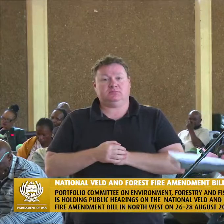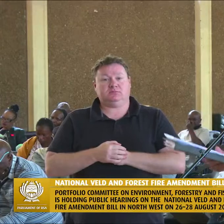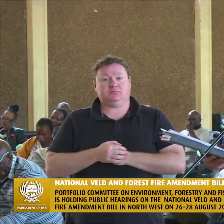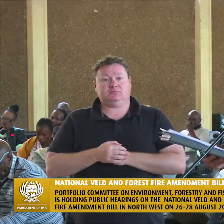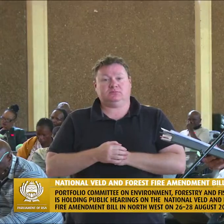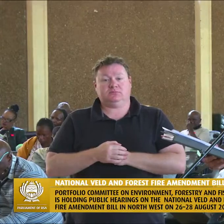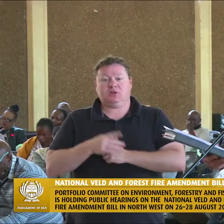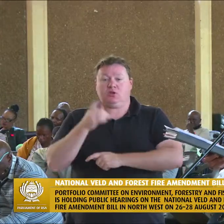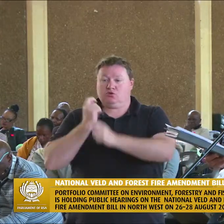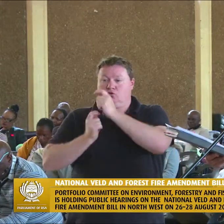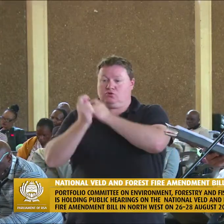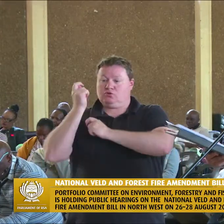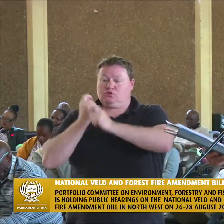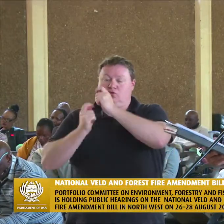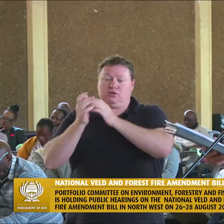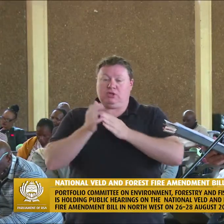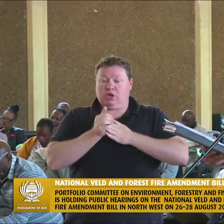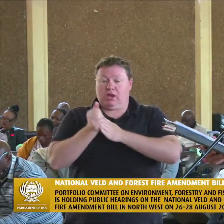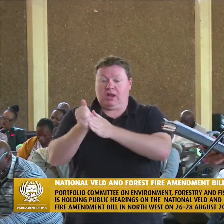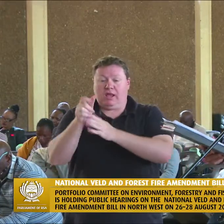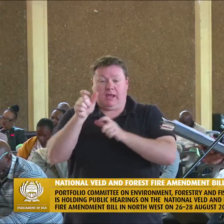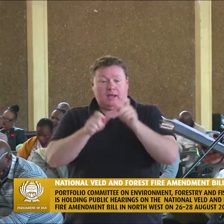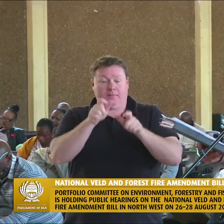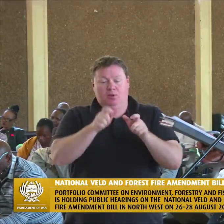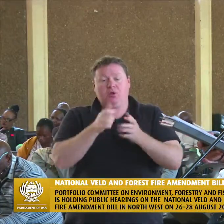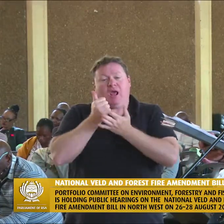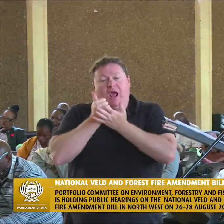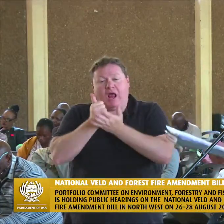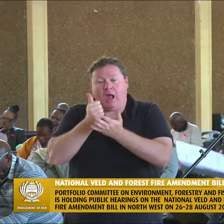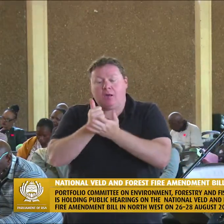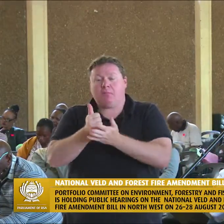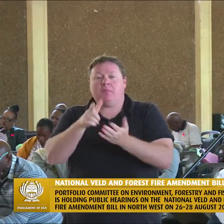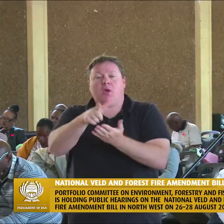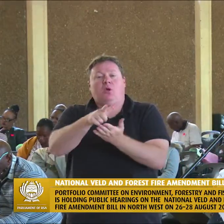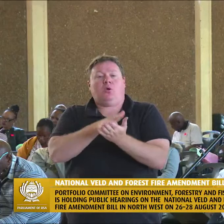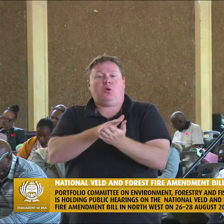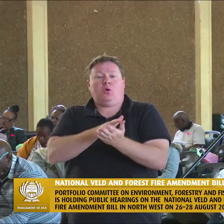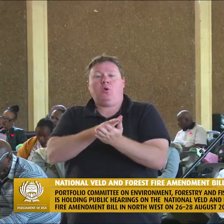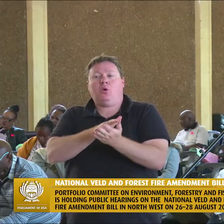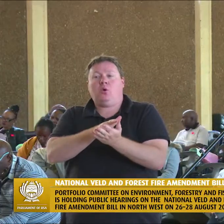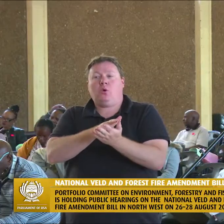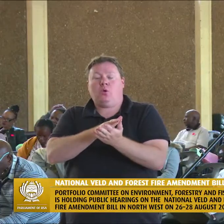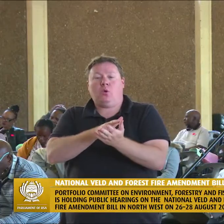traditional leaders to help assist in enforcing the law